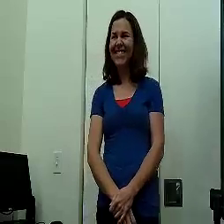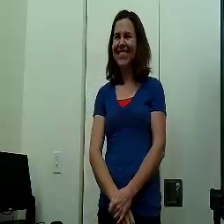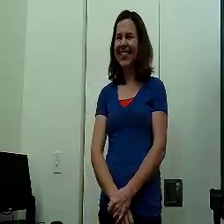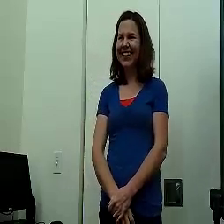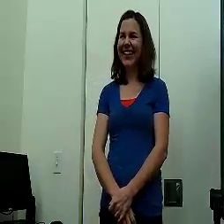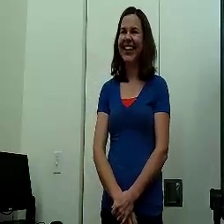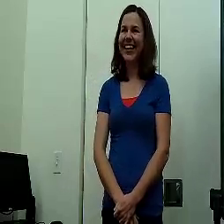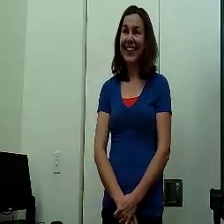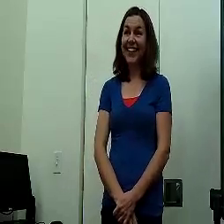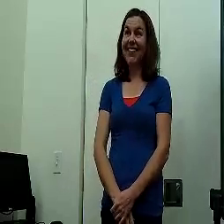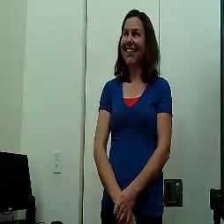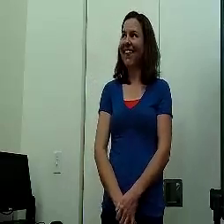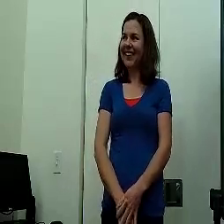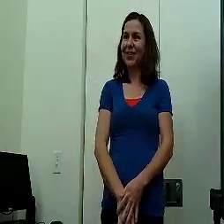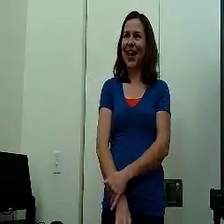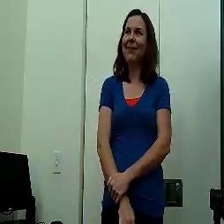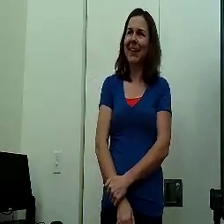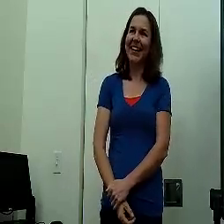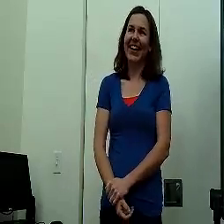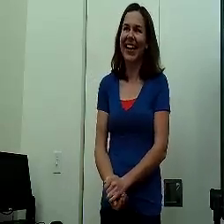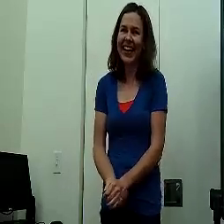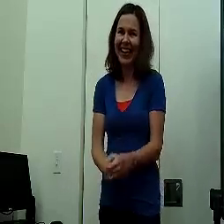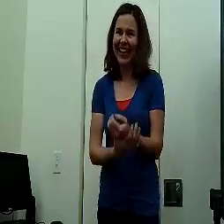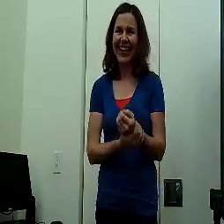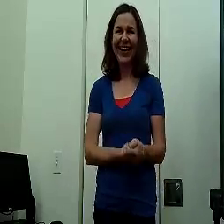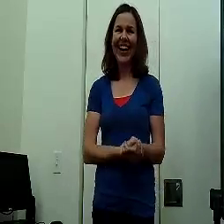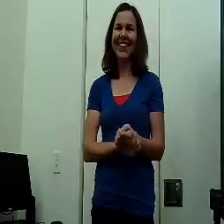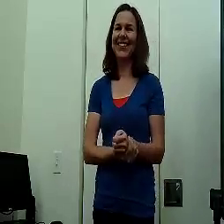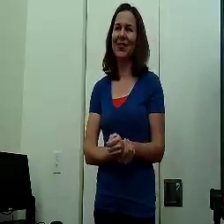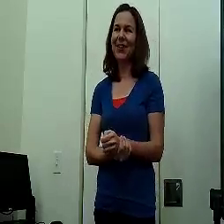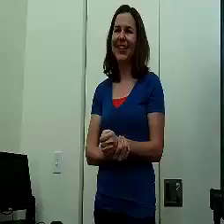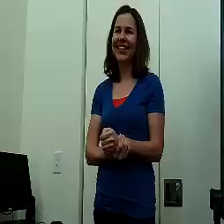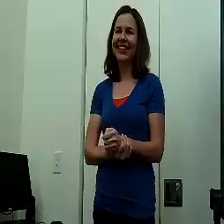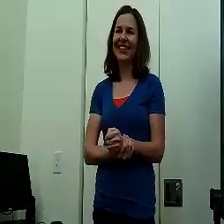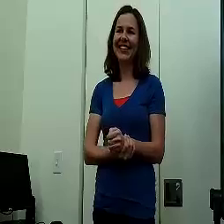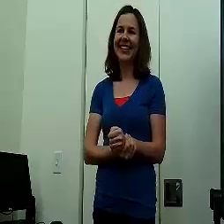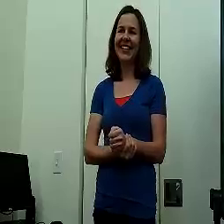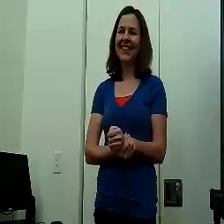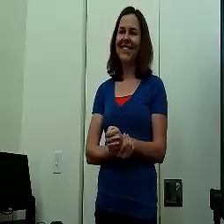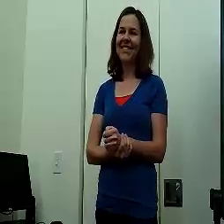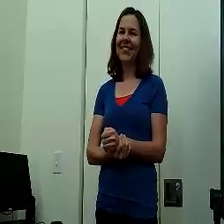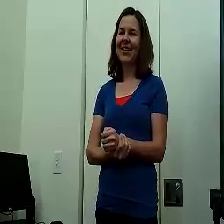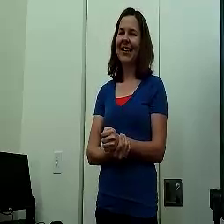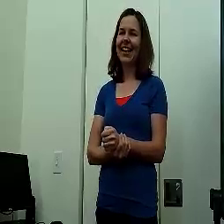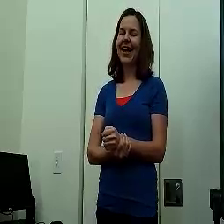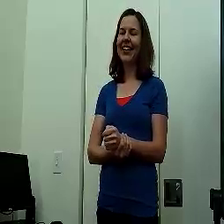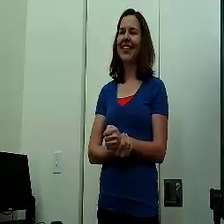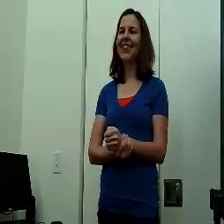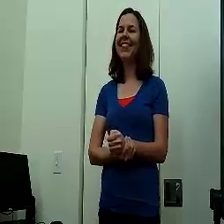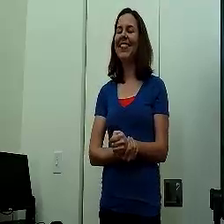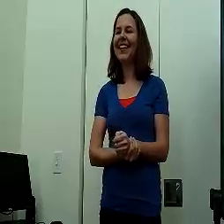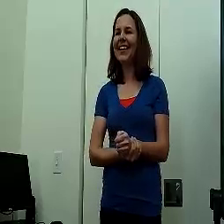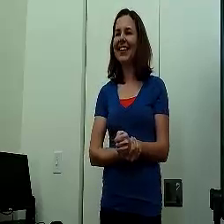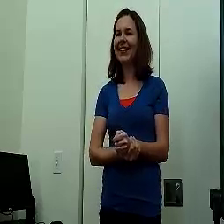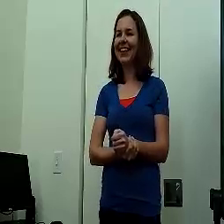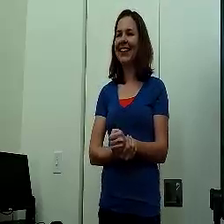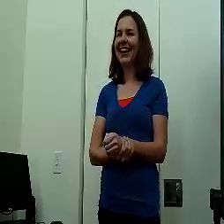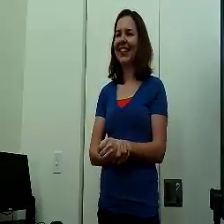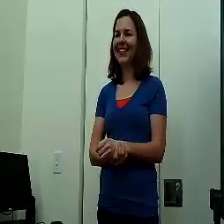me. You're like, wow, all this vocabulary. Name, I know so many words. You would think. That's not